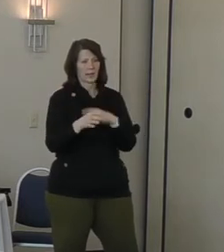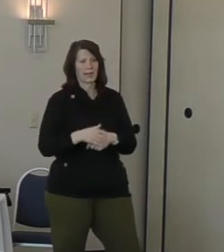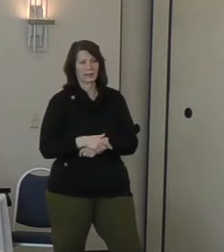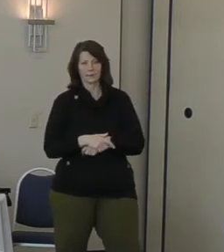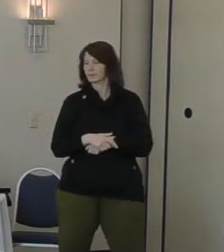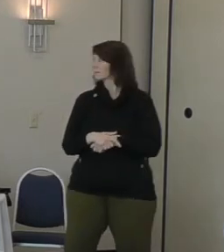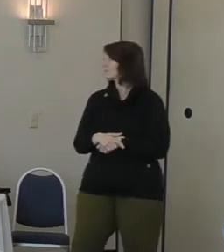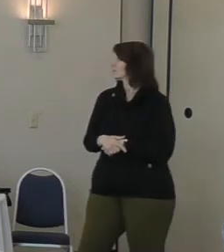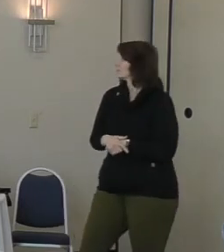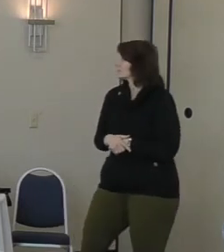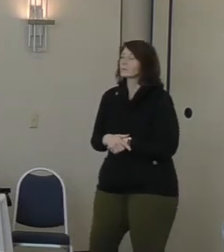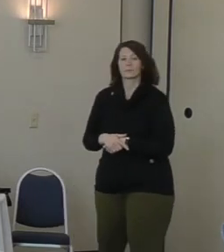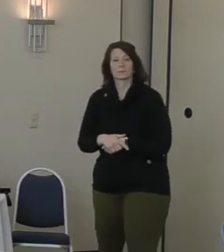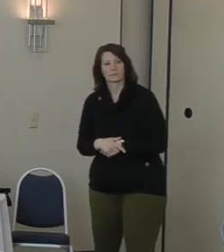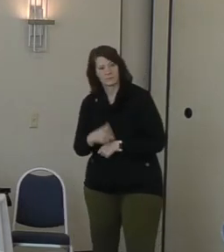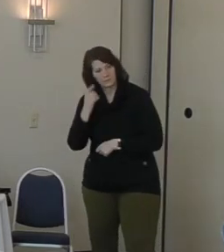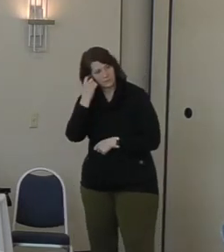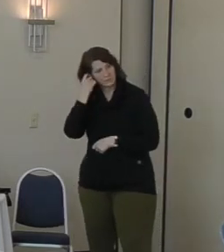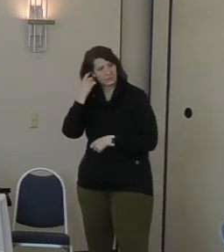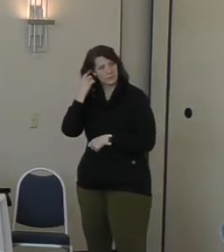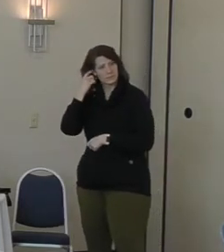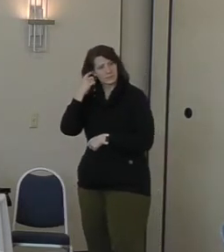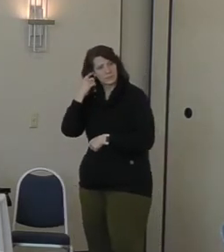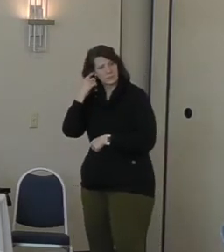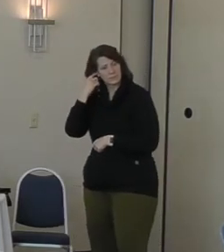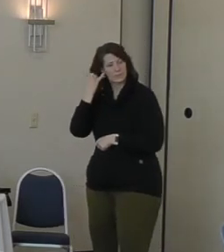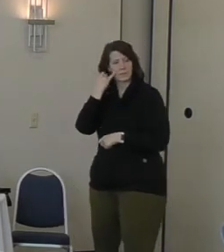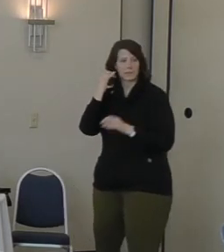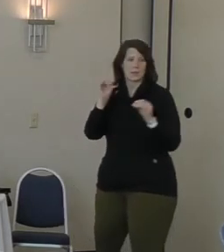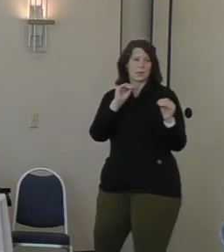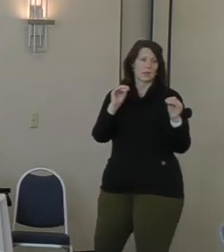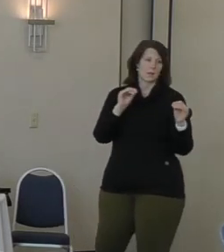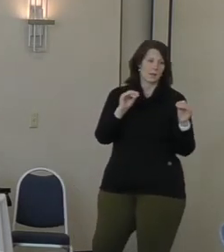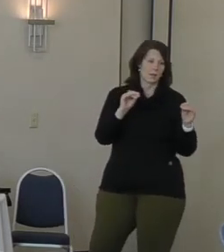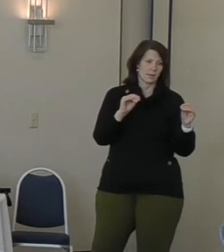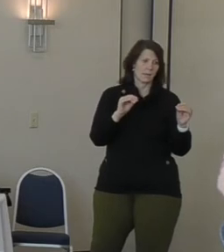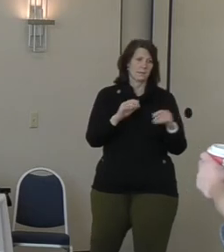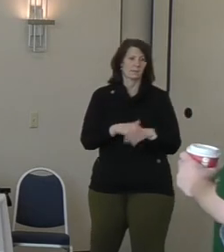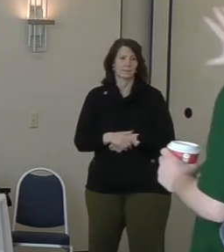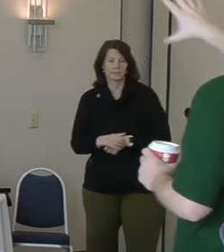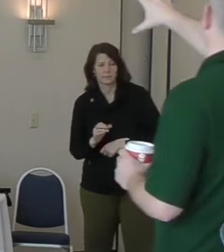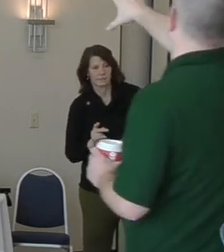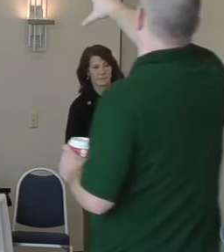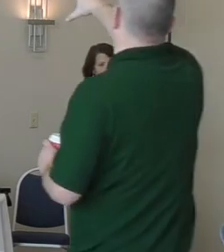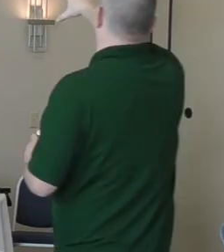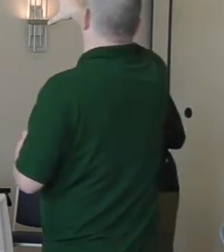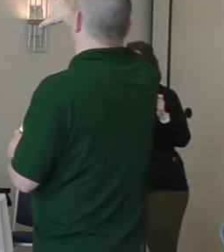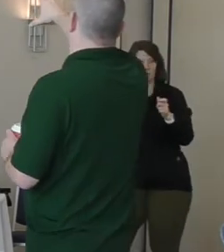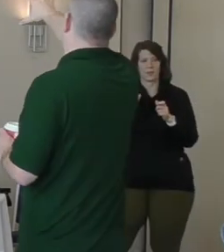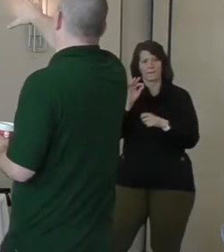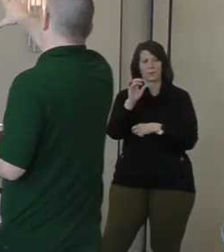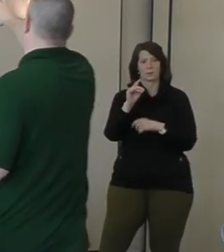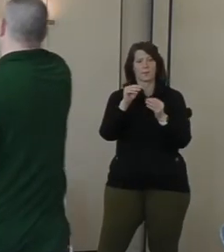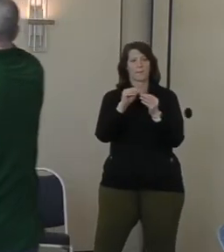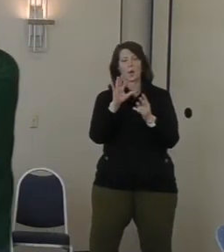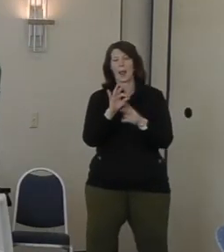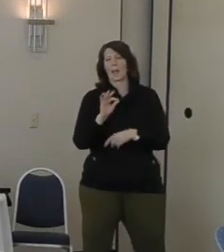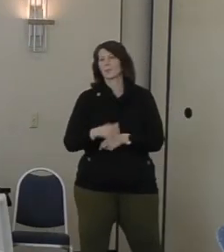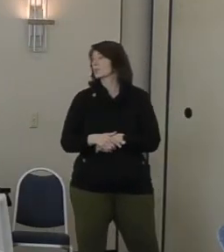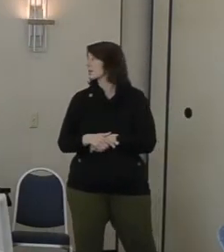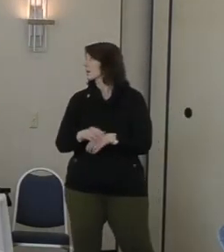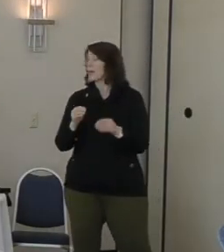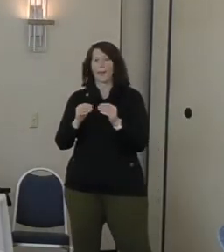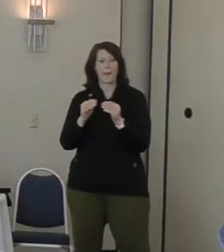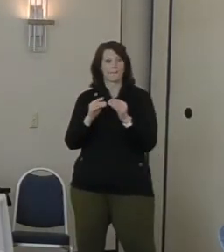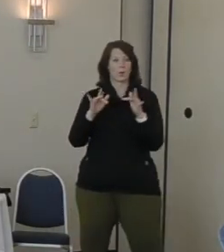lanes. All right, so if you move your stack wider, it's going to give your forwards more options and